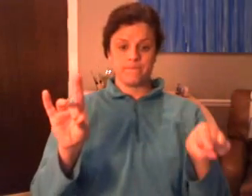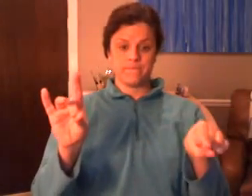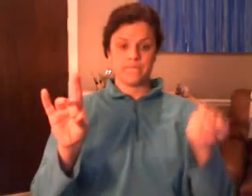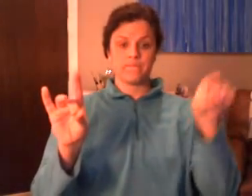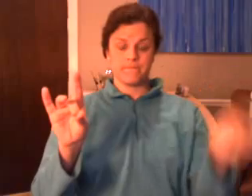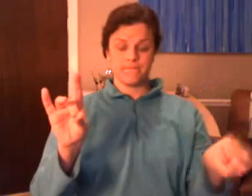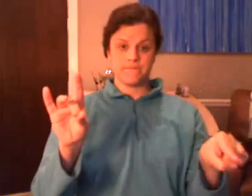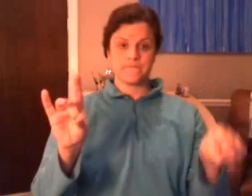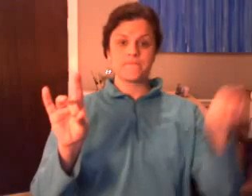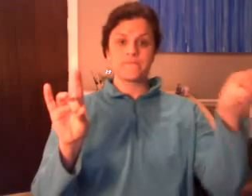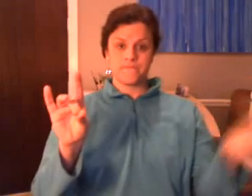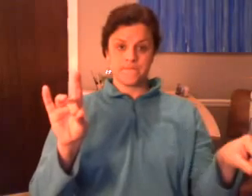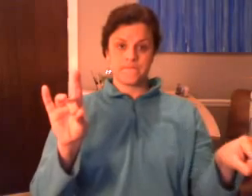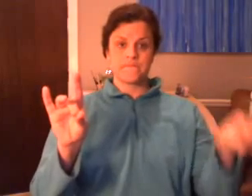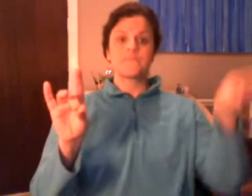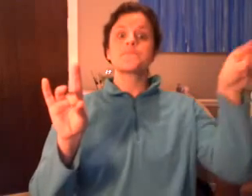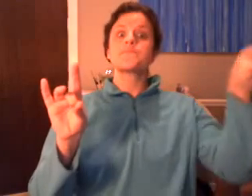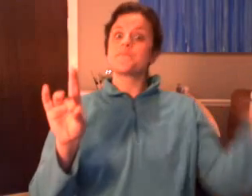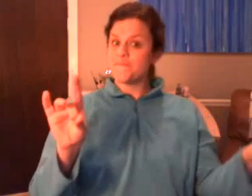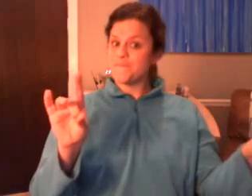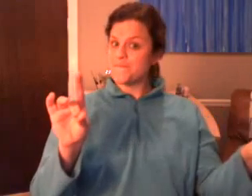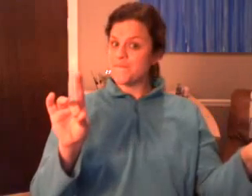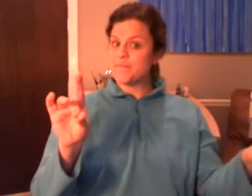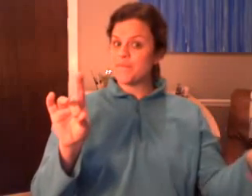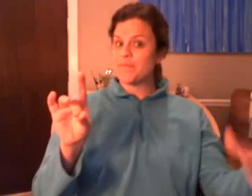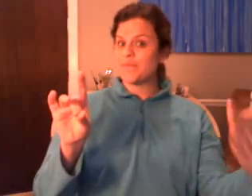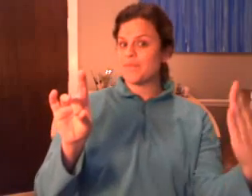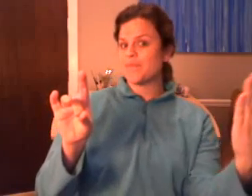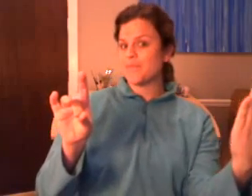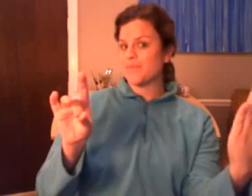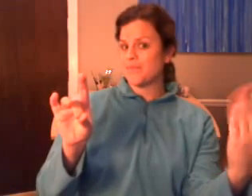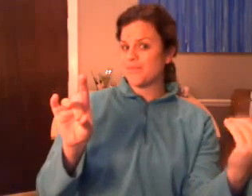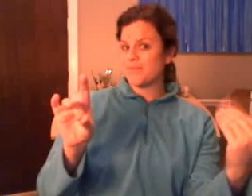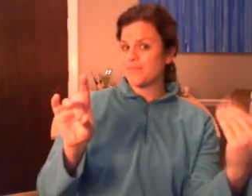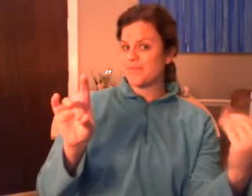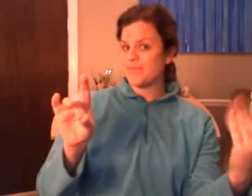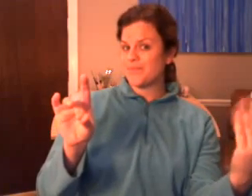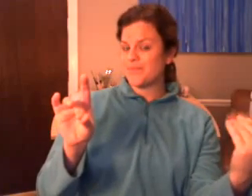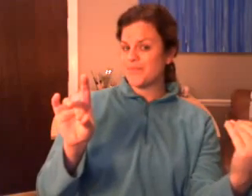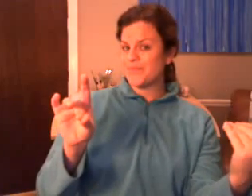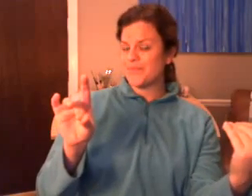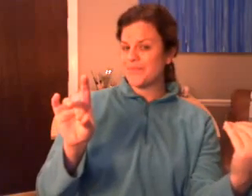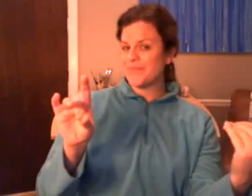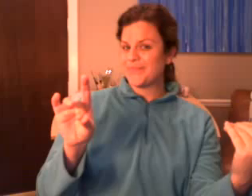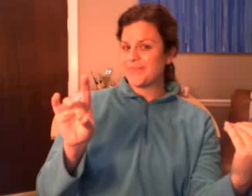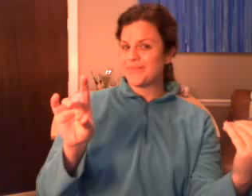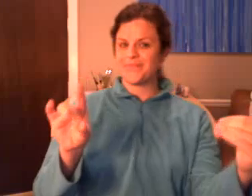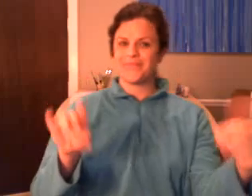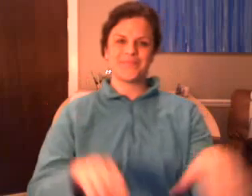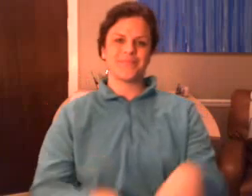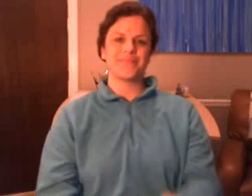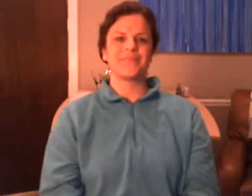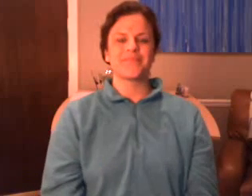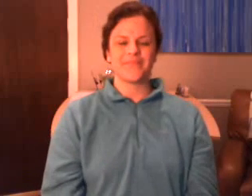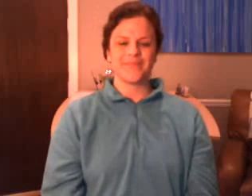4, 5, 6, 7. We go to 15. 8 plus 7 is 15.